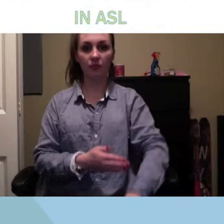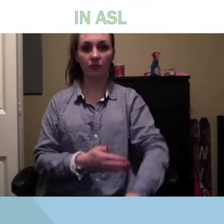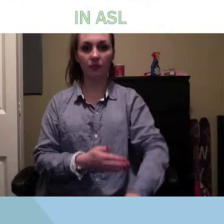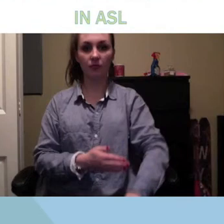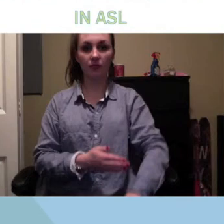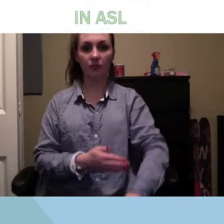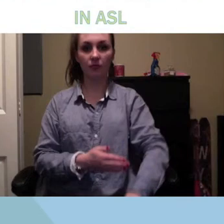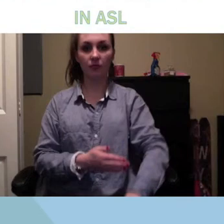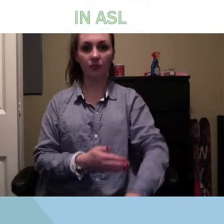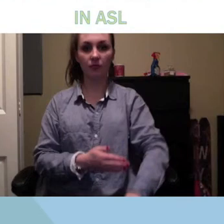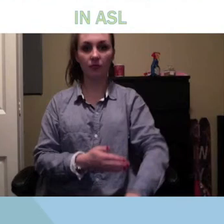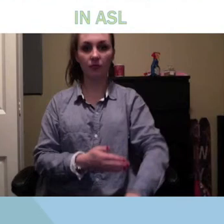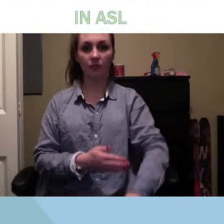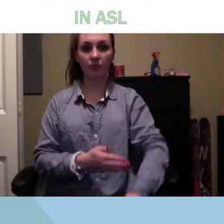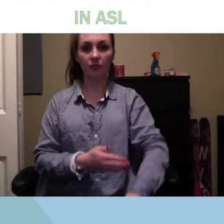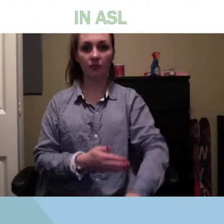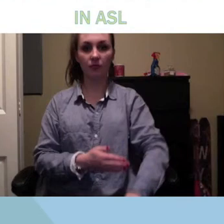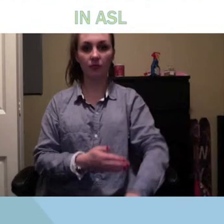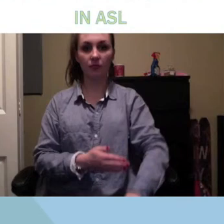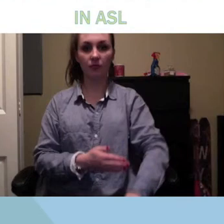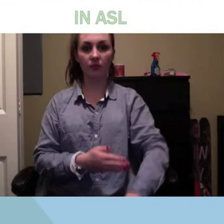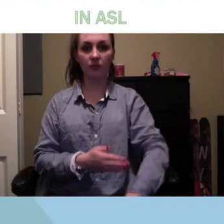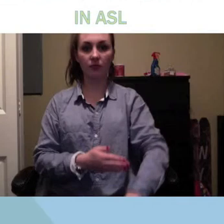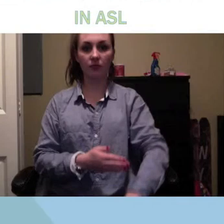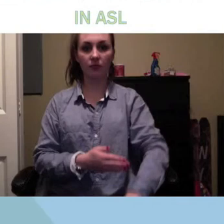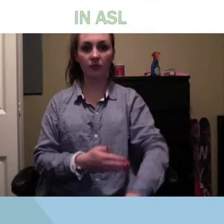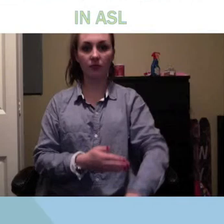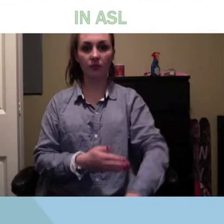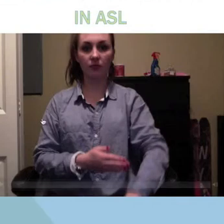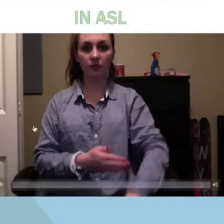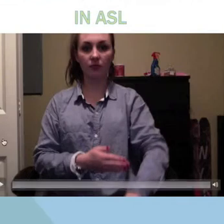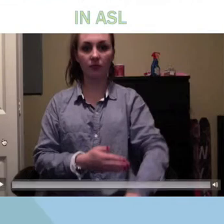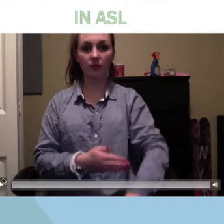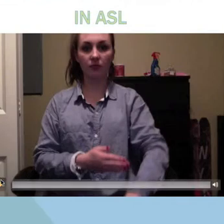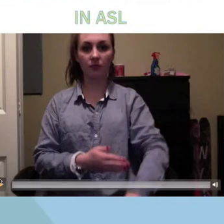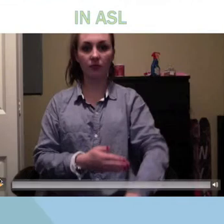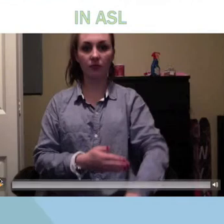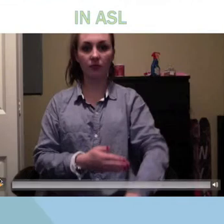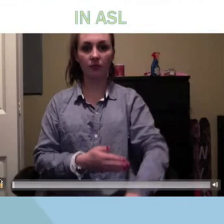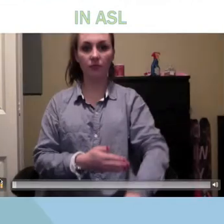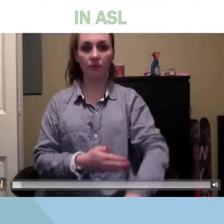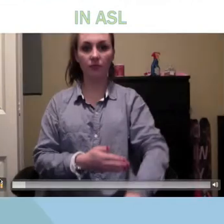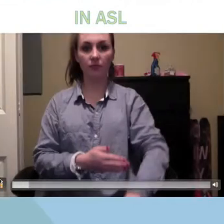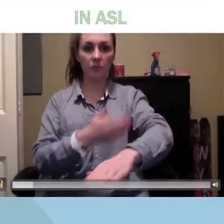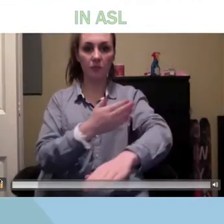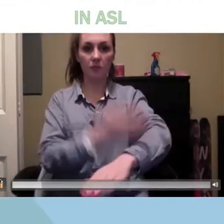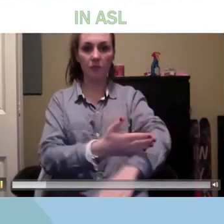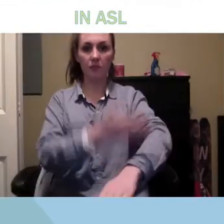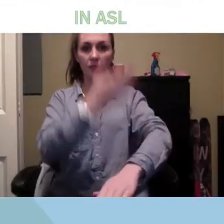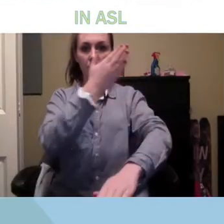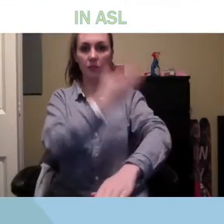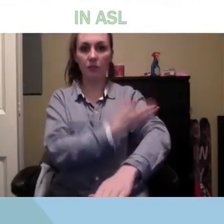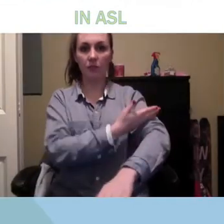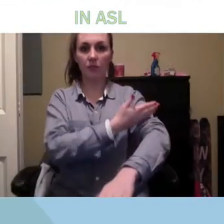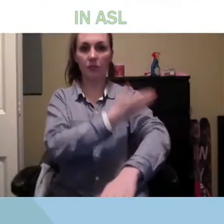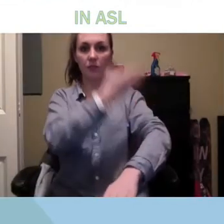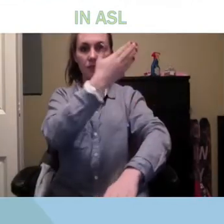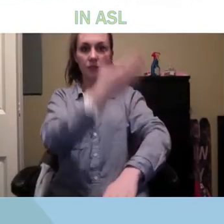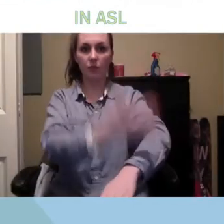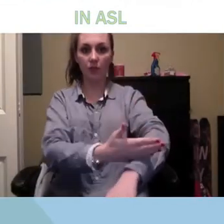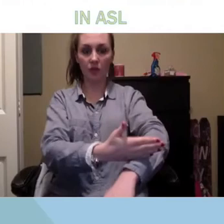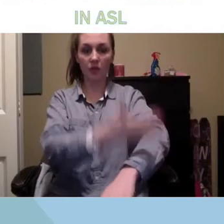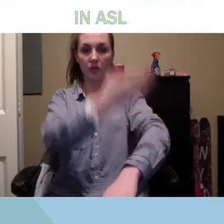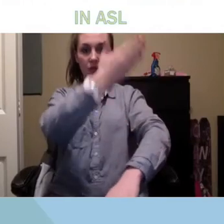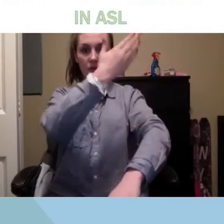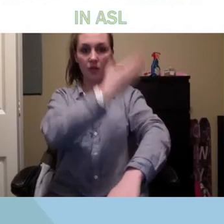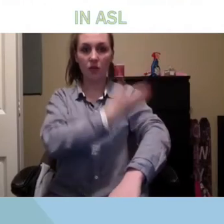languages, movement of the hands is more apparent than when hands remain in a single position, therefore more sonorant. Let's